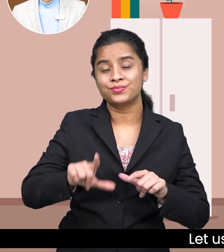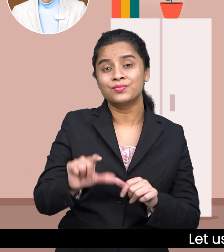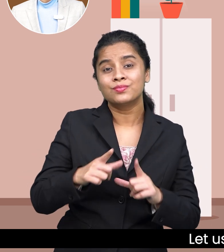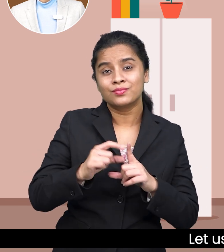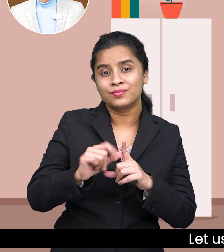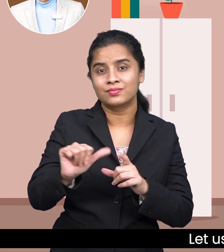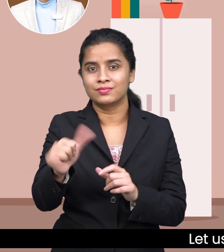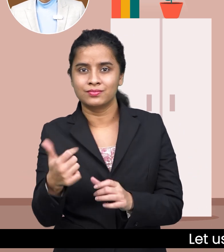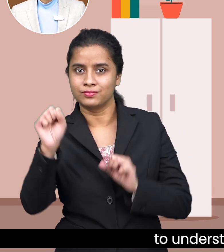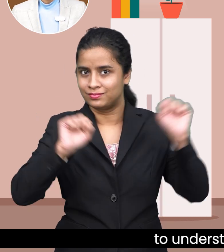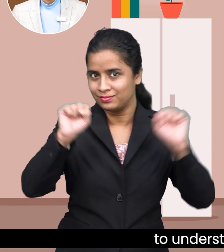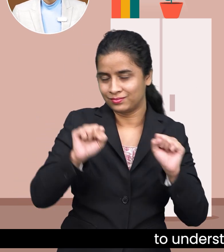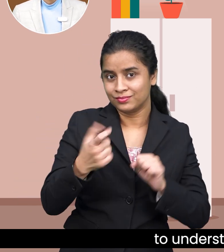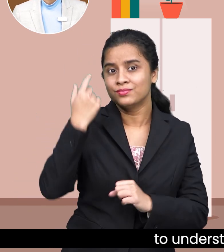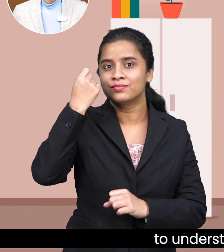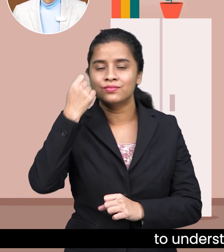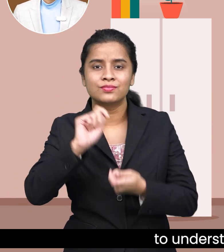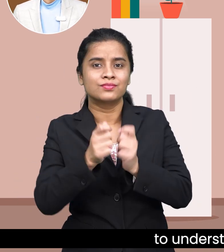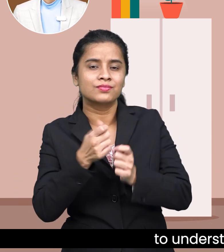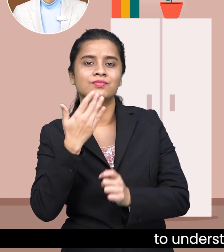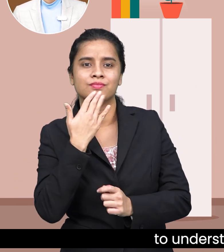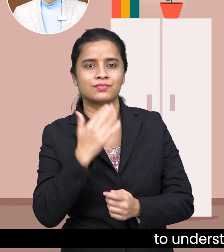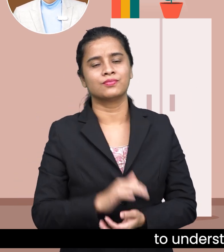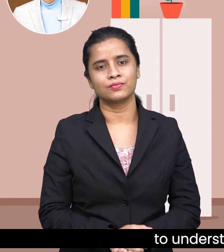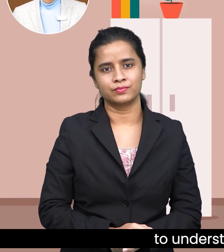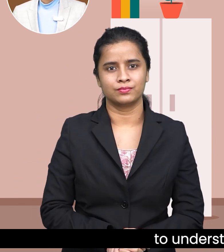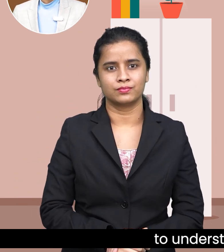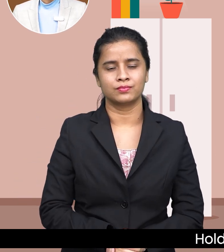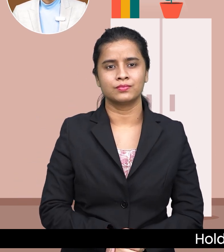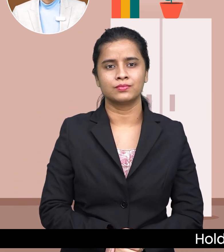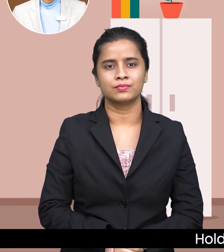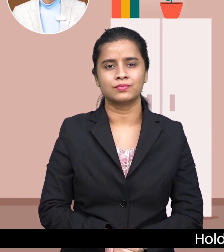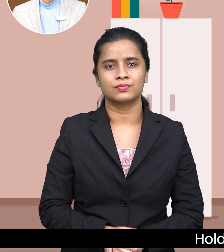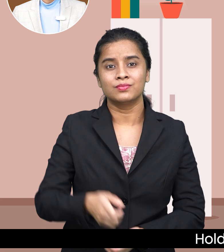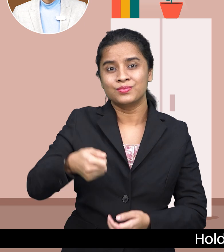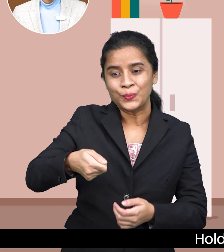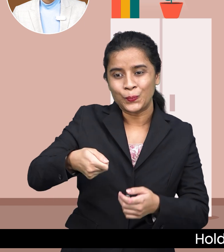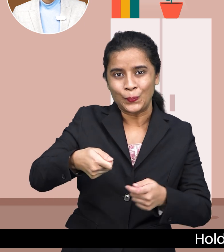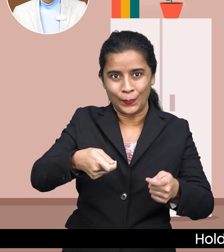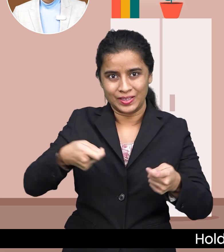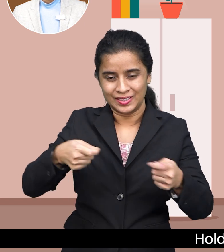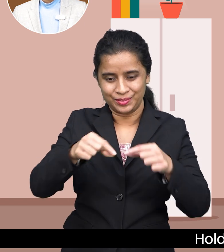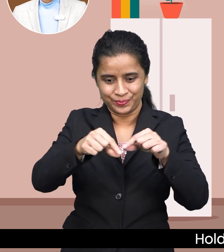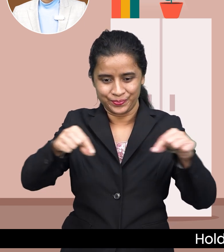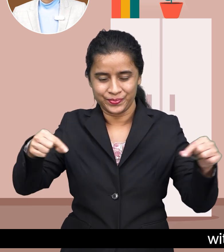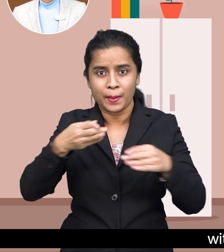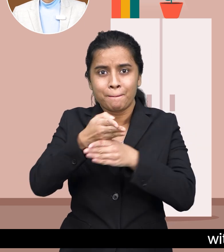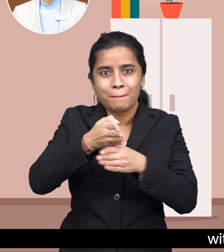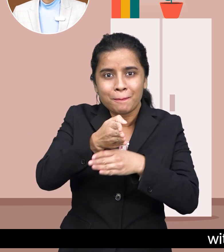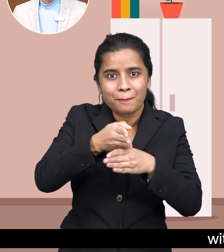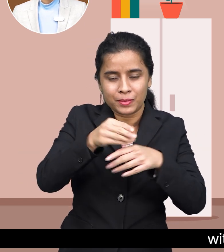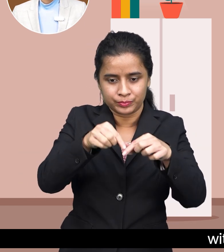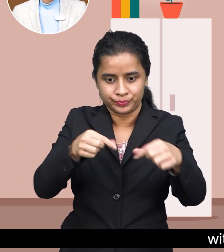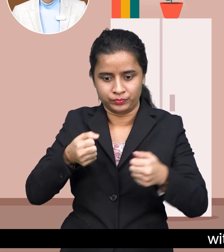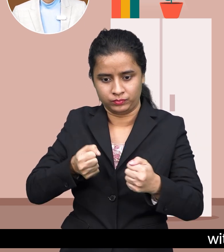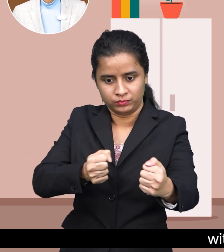Let us do another activity to understand the change in color. Hold a hacksaw blade with a pair